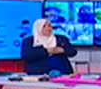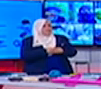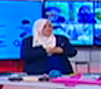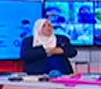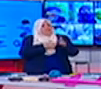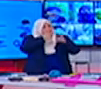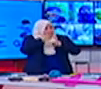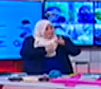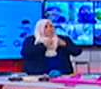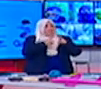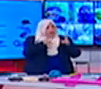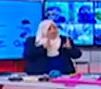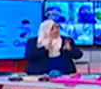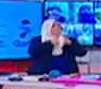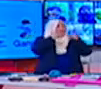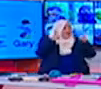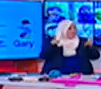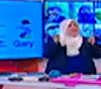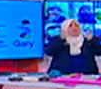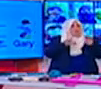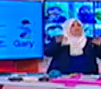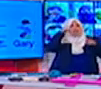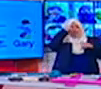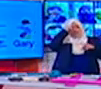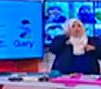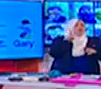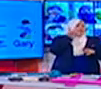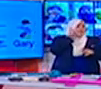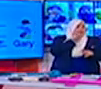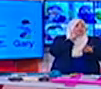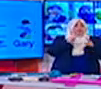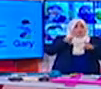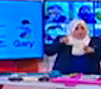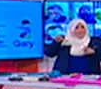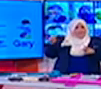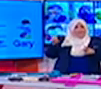important. Correct. Signing is very, very important for the